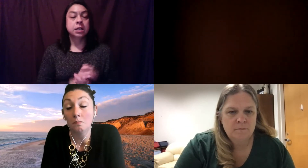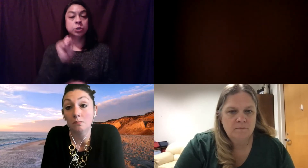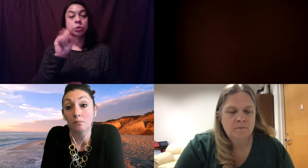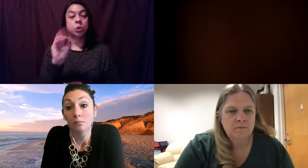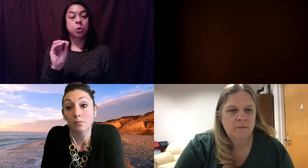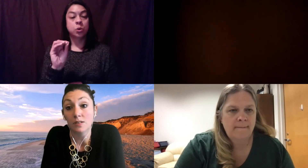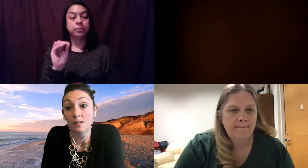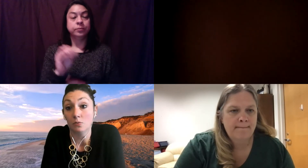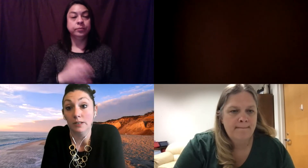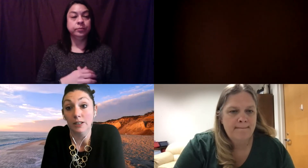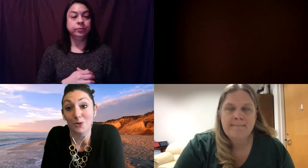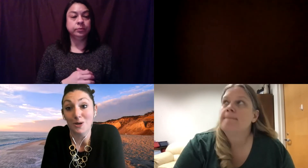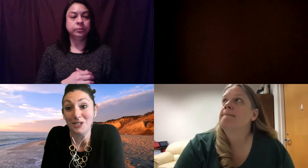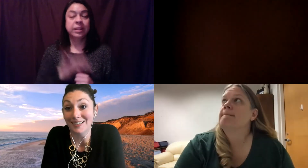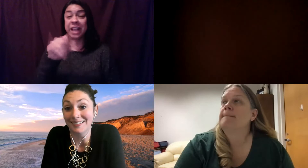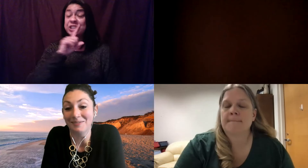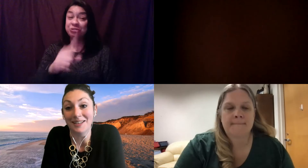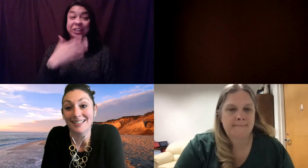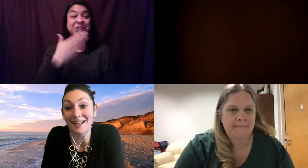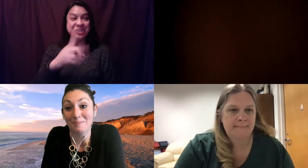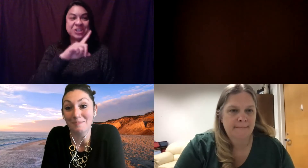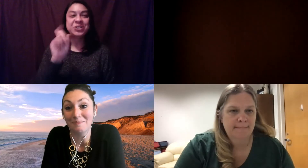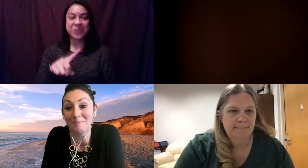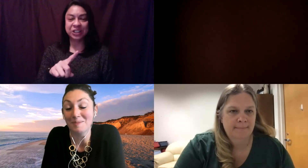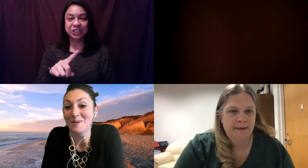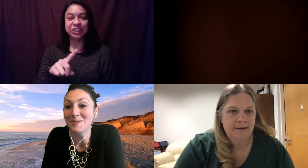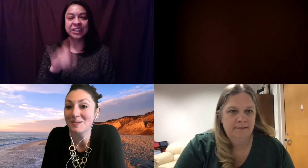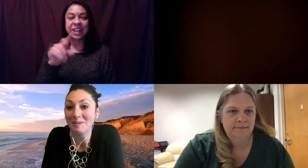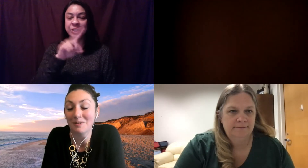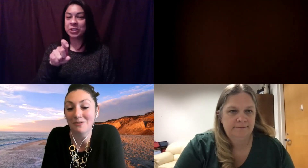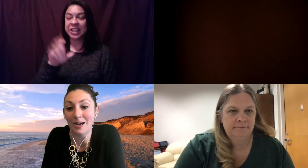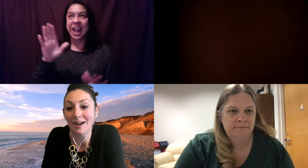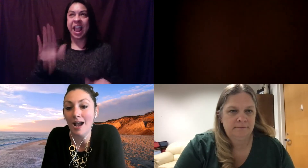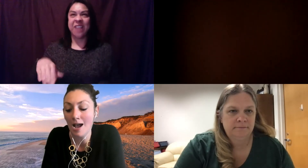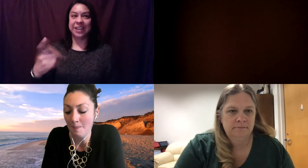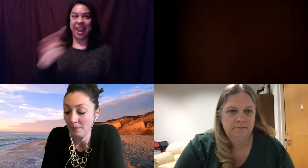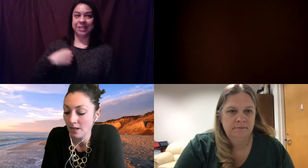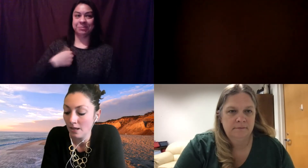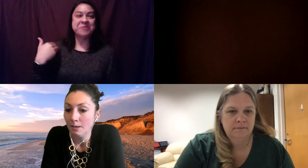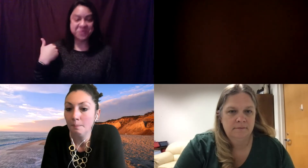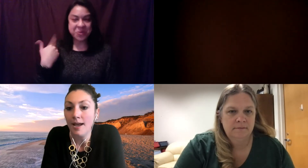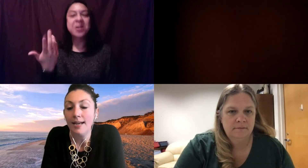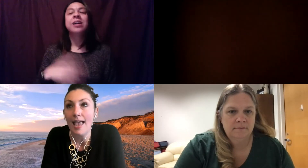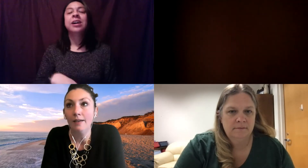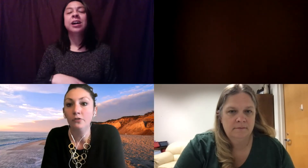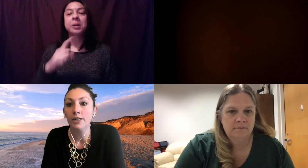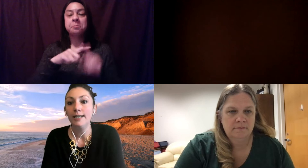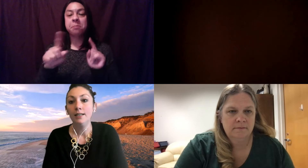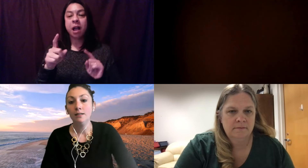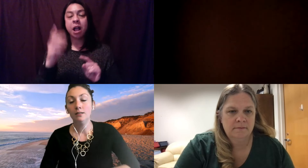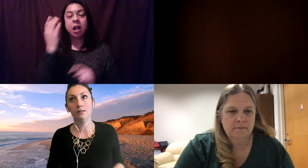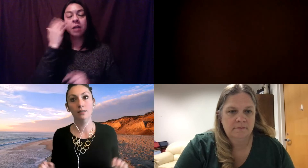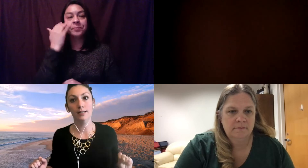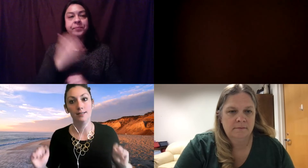So this is a really good question, one that's not been posed to me before. But